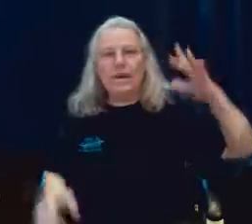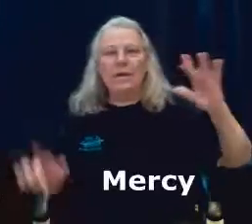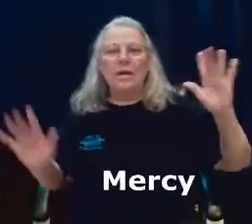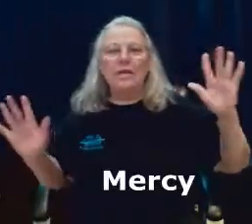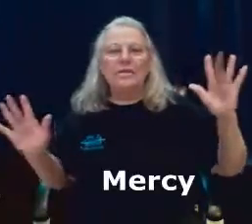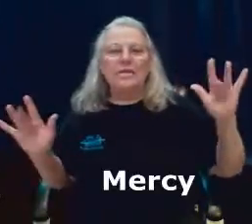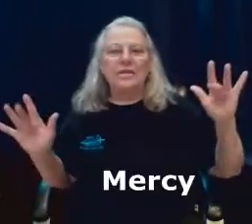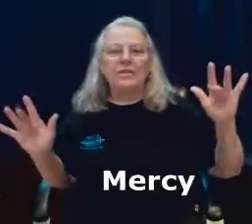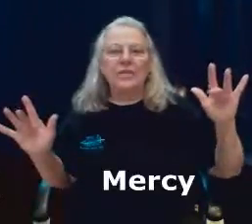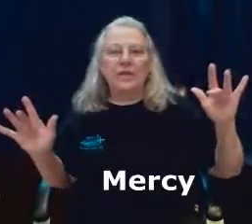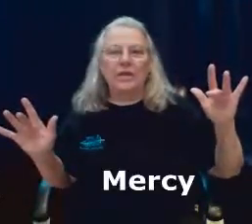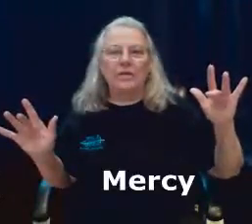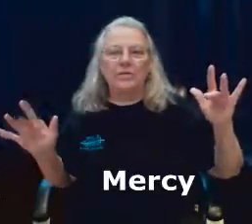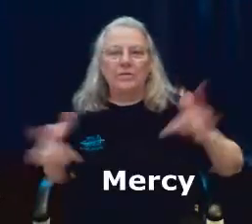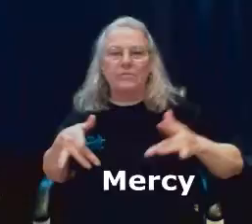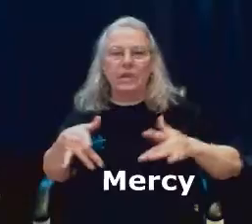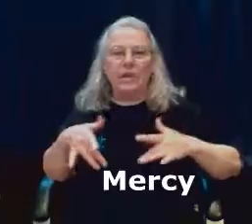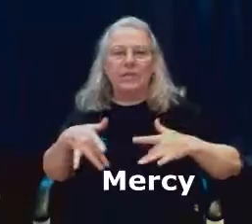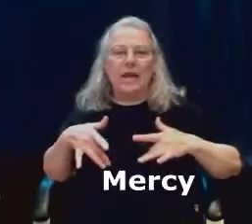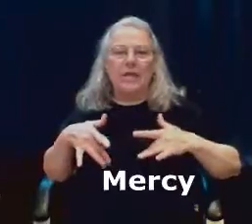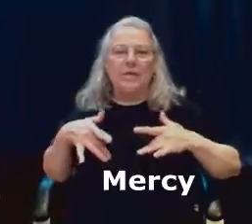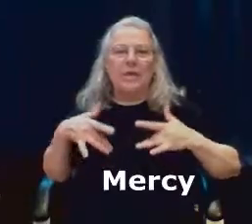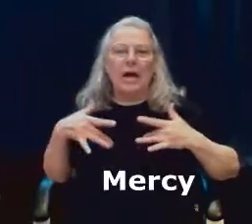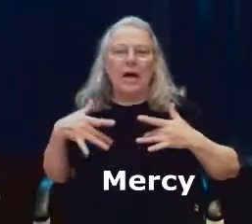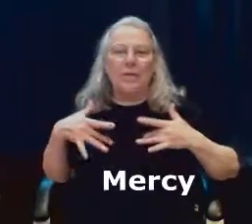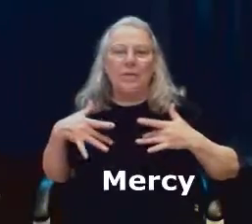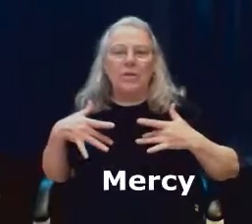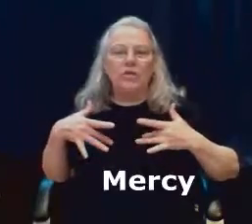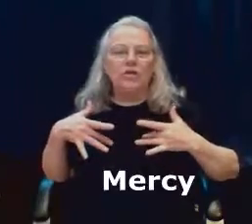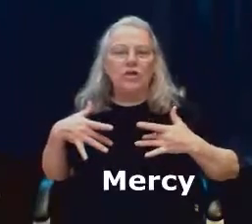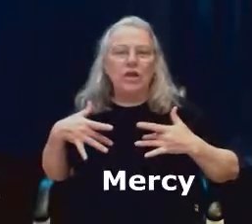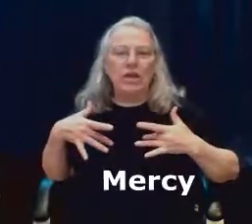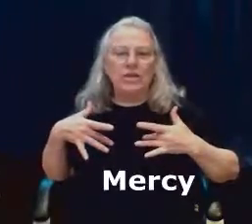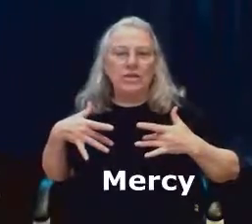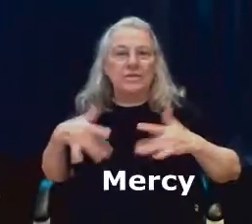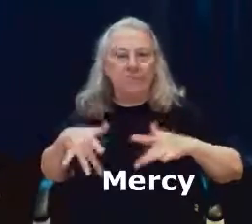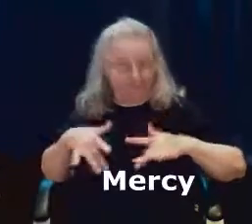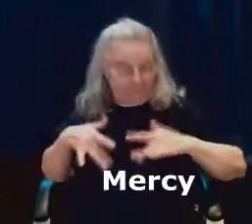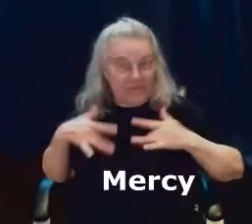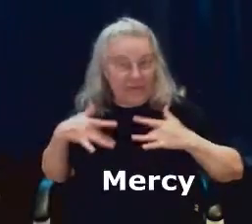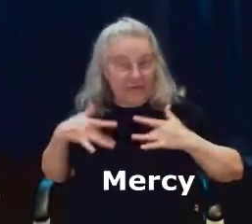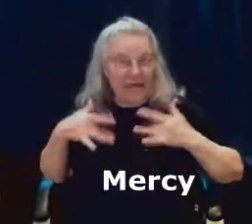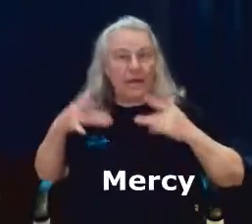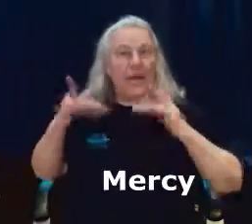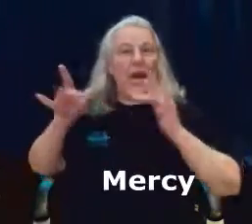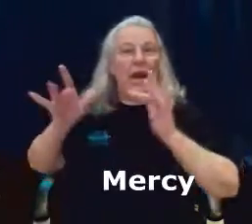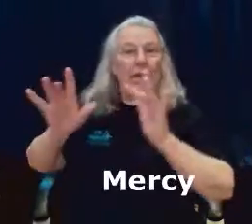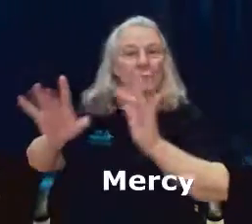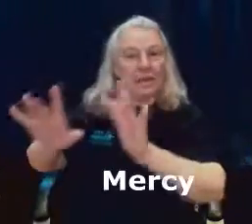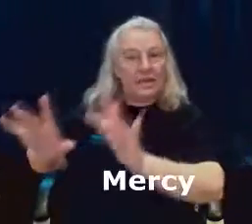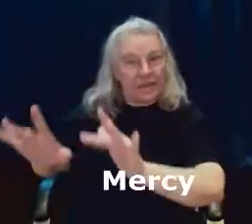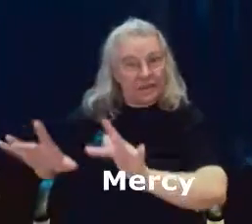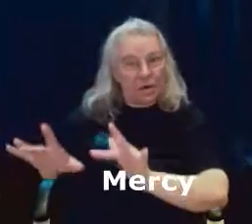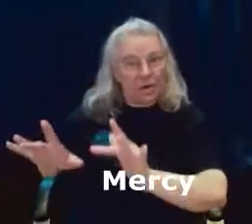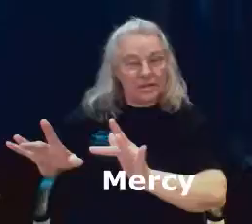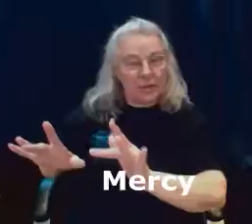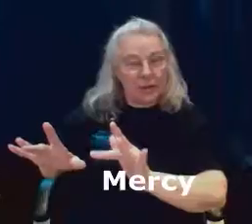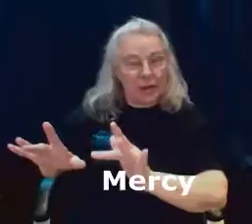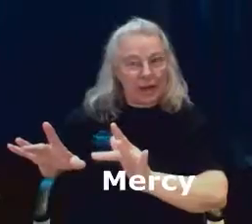Mercy, center fingers. Take them up your chest, it's a feeling, and placing them on someone